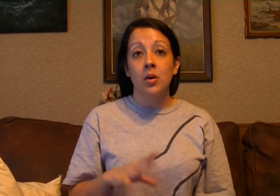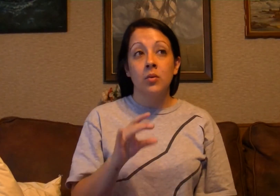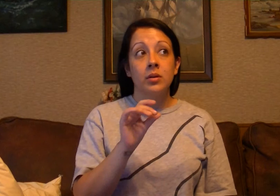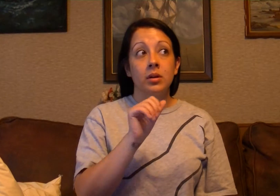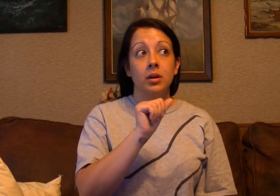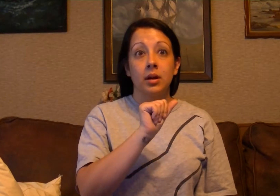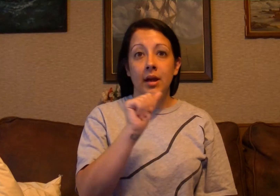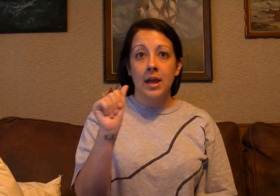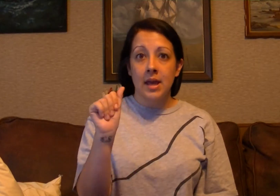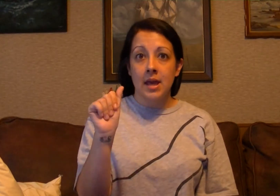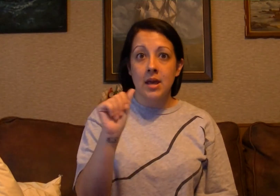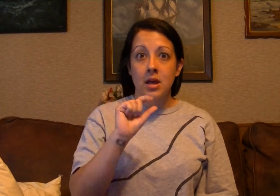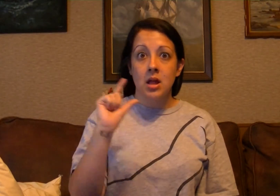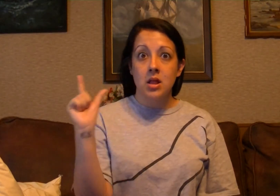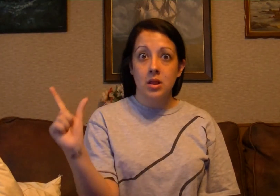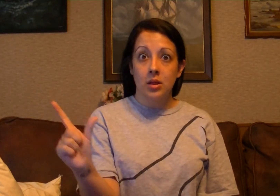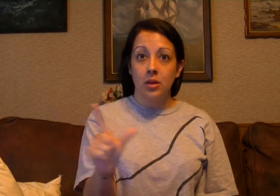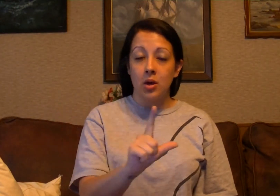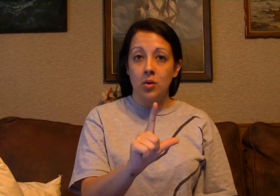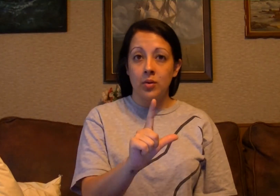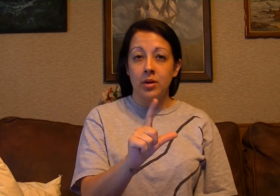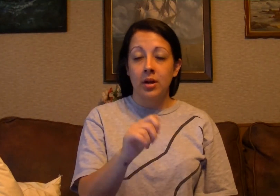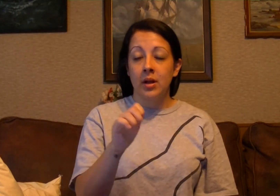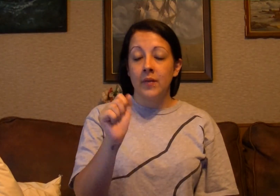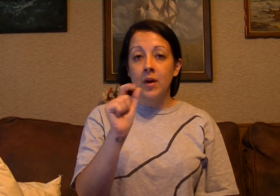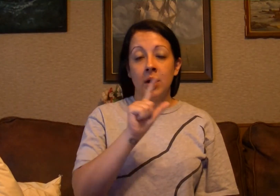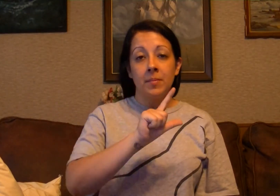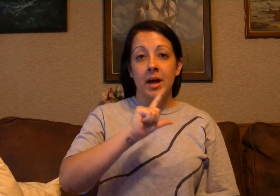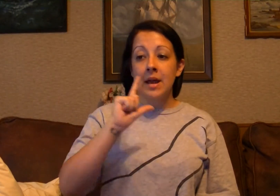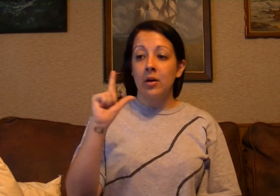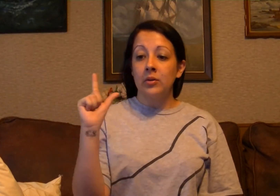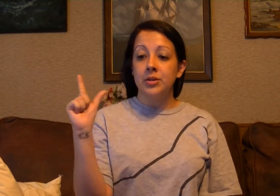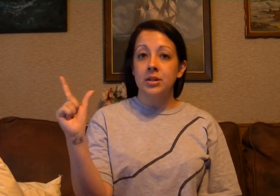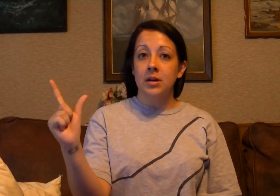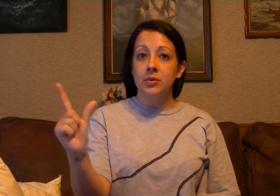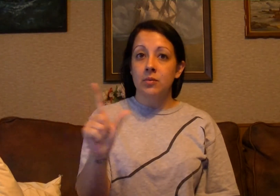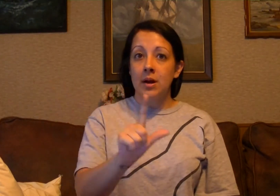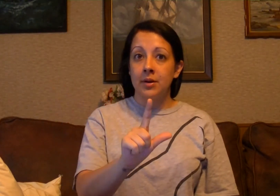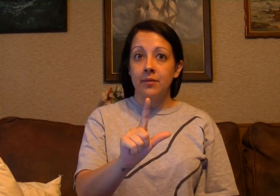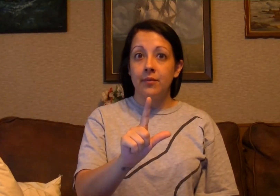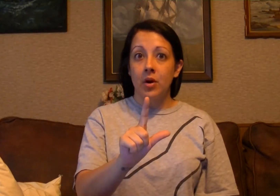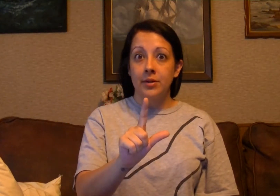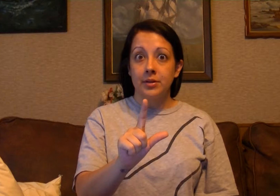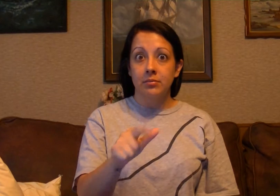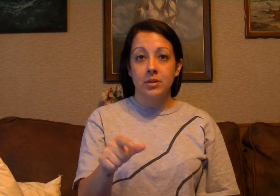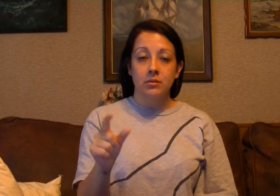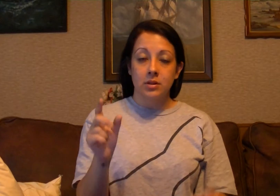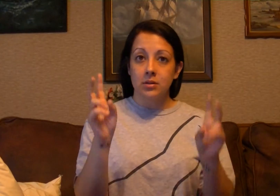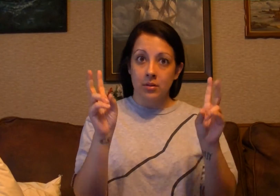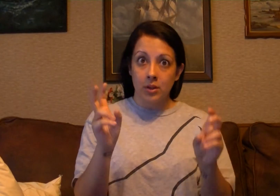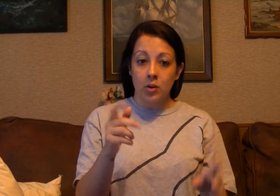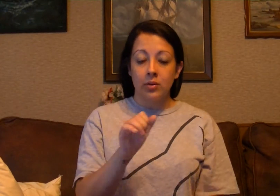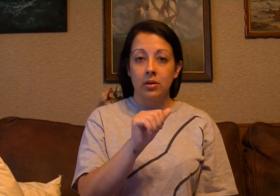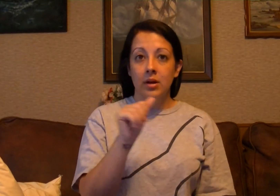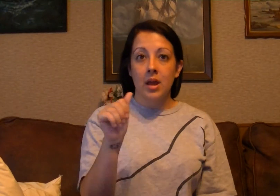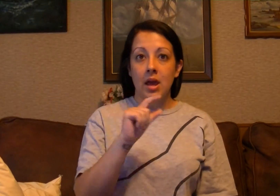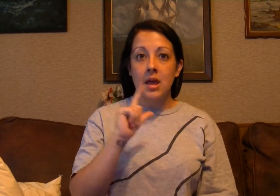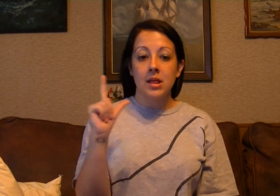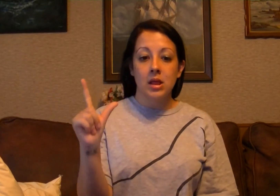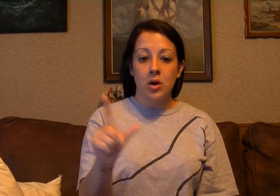Alone, A, lone. That L just comes around in front, so it's lone. A